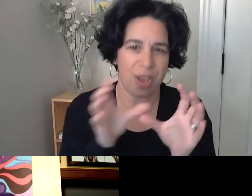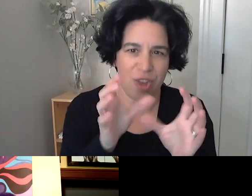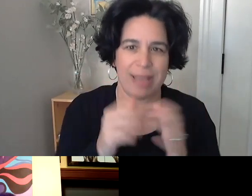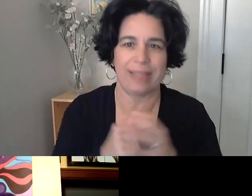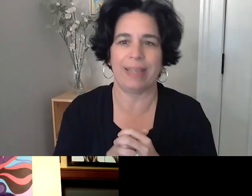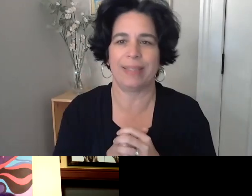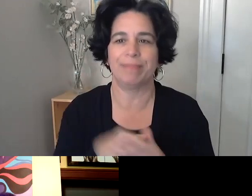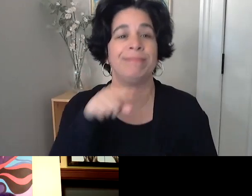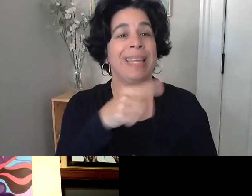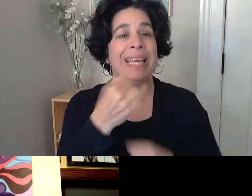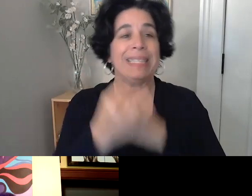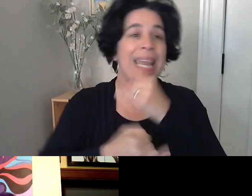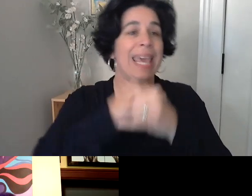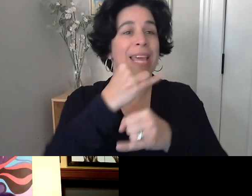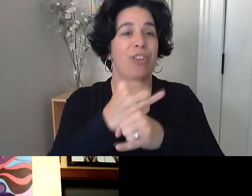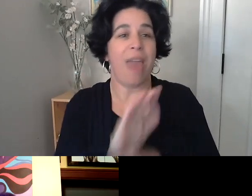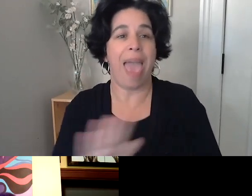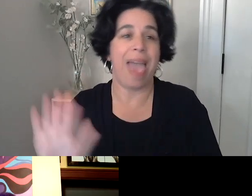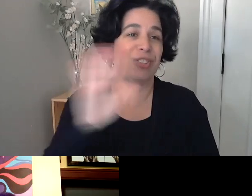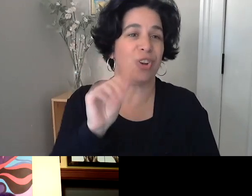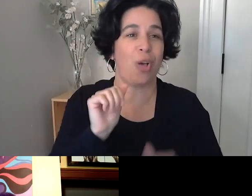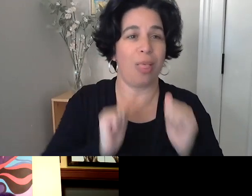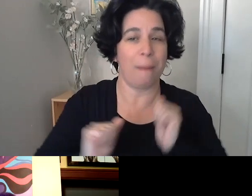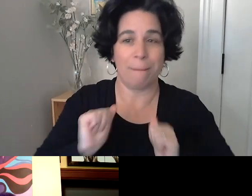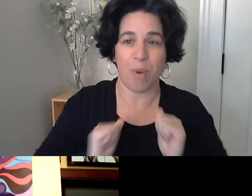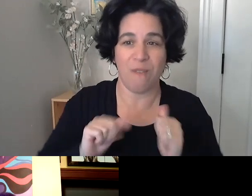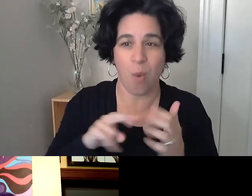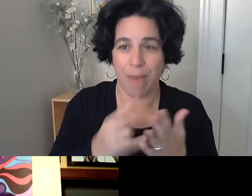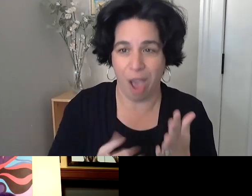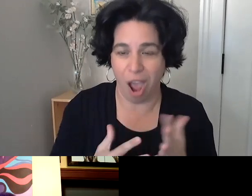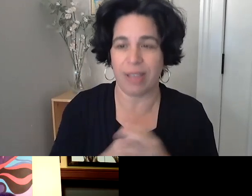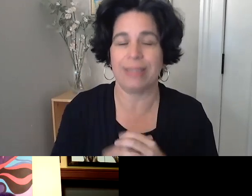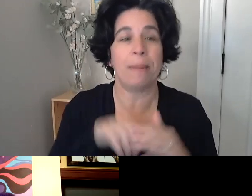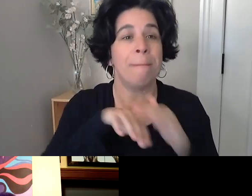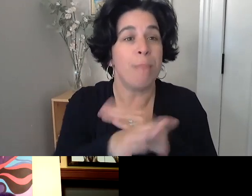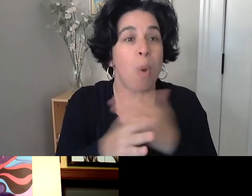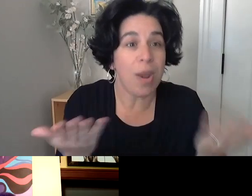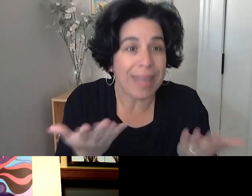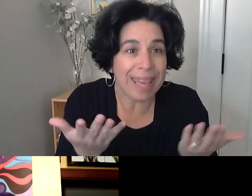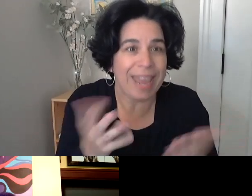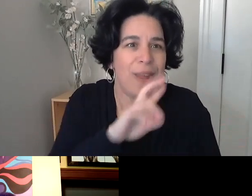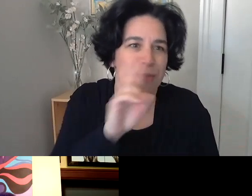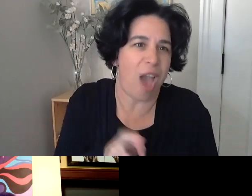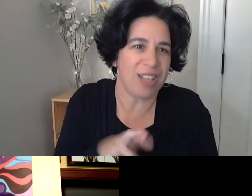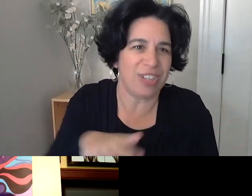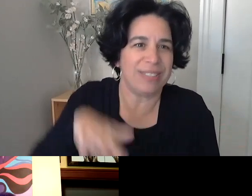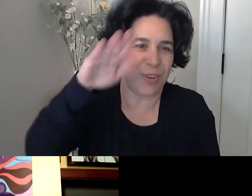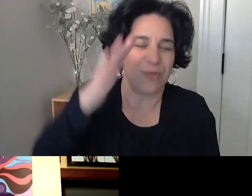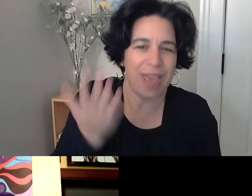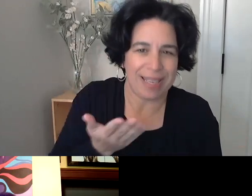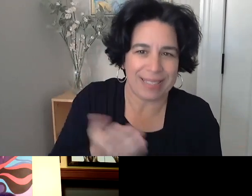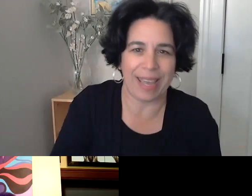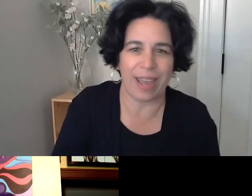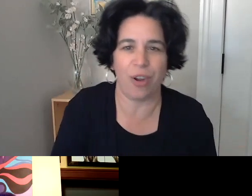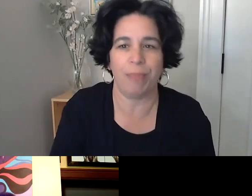Thomas Warfield will be presenting on creativity during a crisis. He is an international performing artist. He was born and